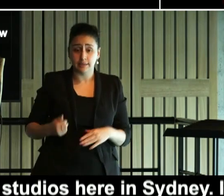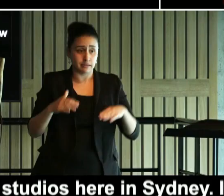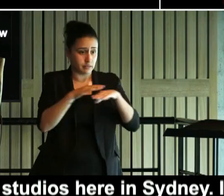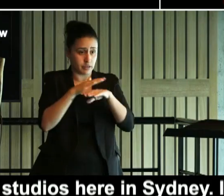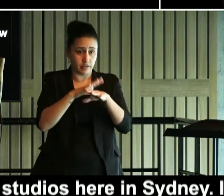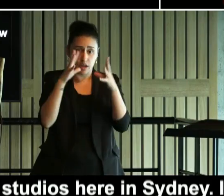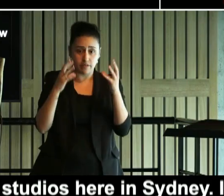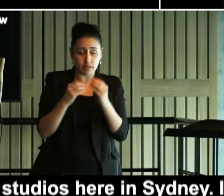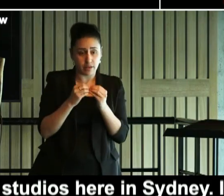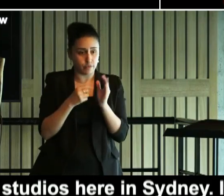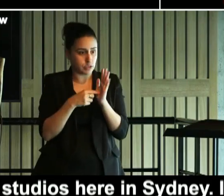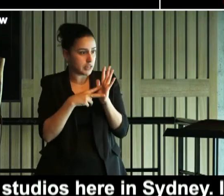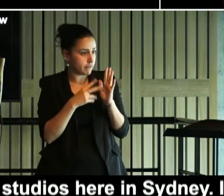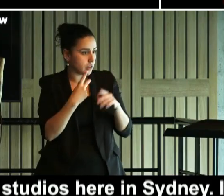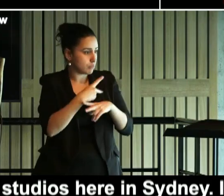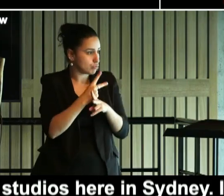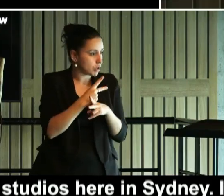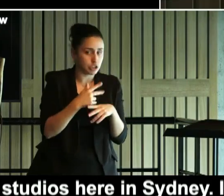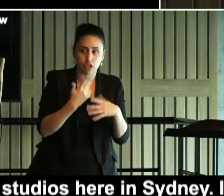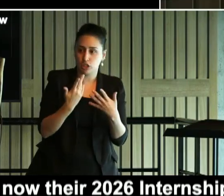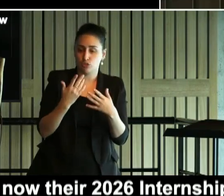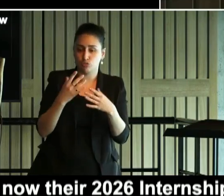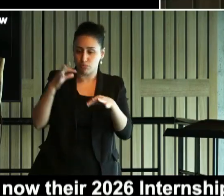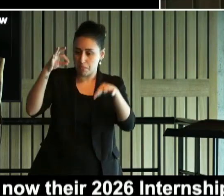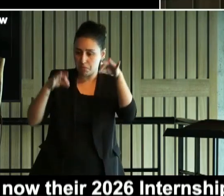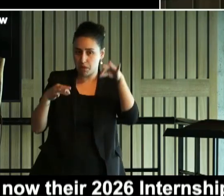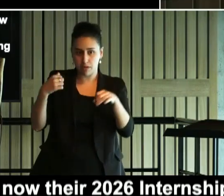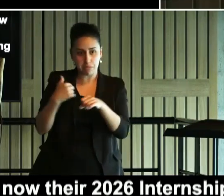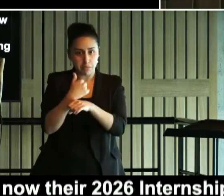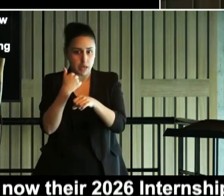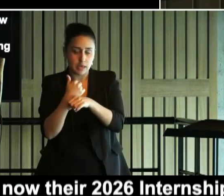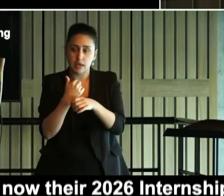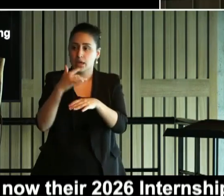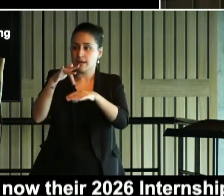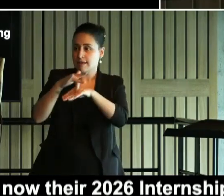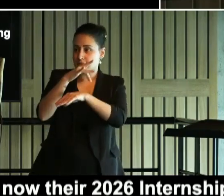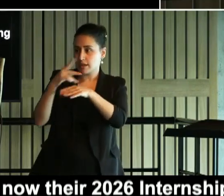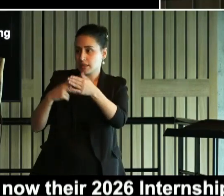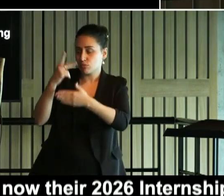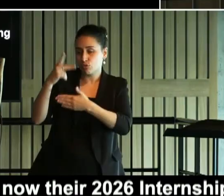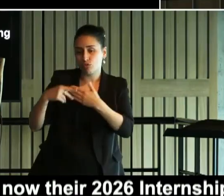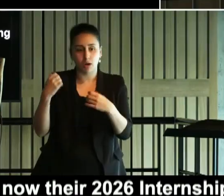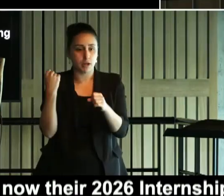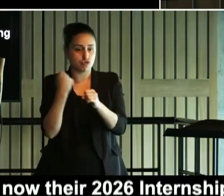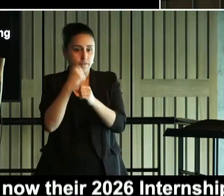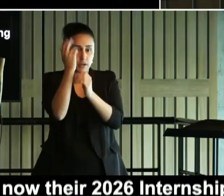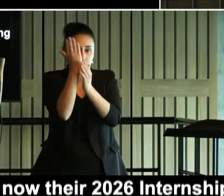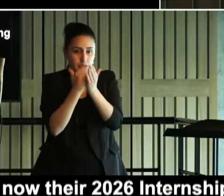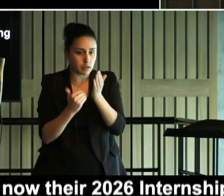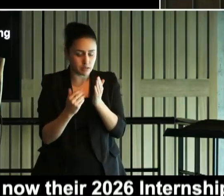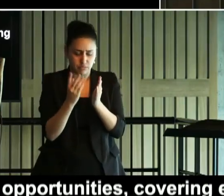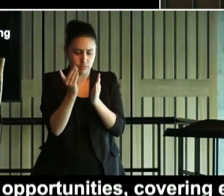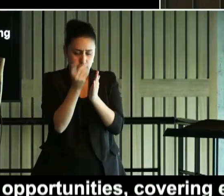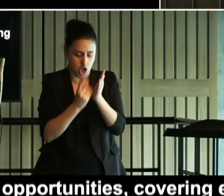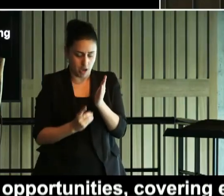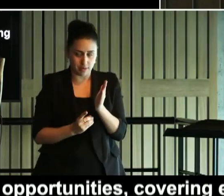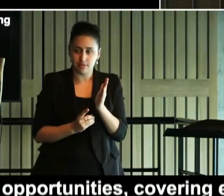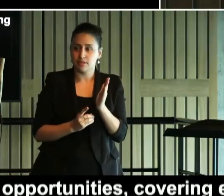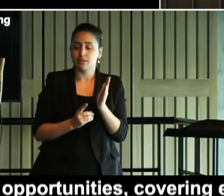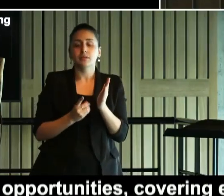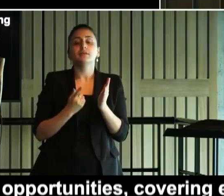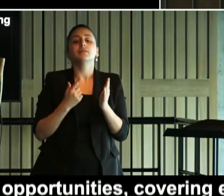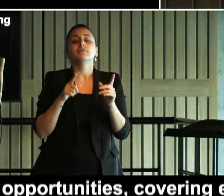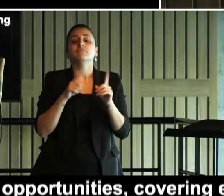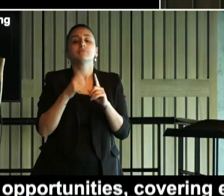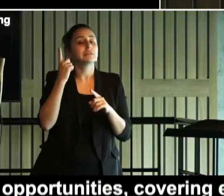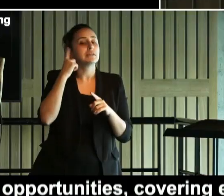covering everything from TV production and puppet making to theatre programming and graphic design. The opportunity covers sound, screen